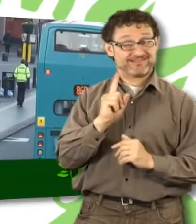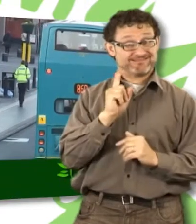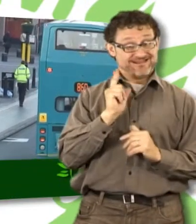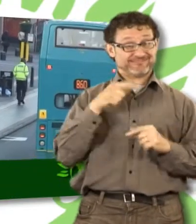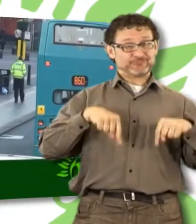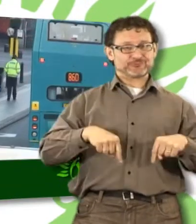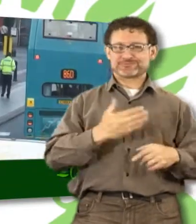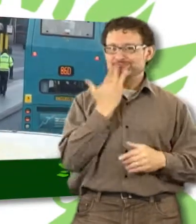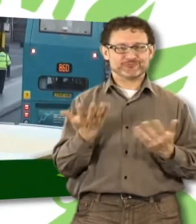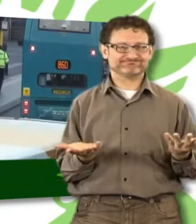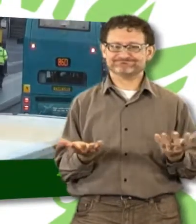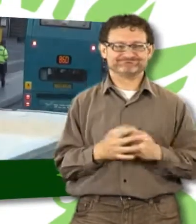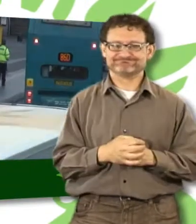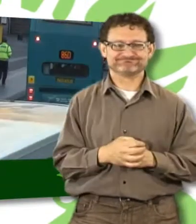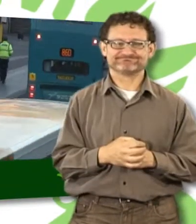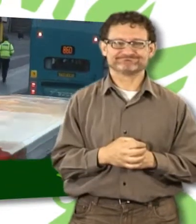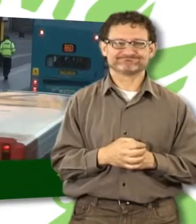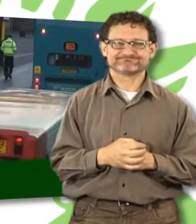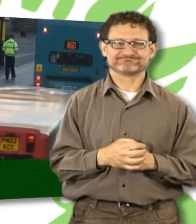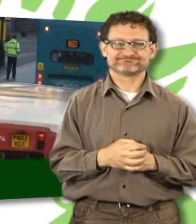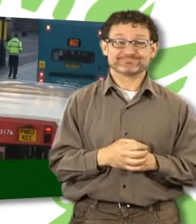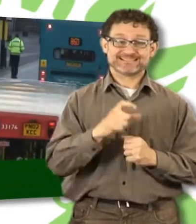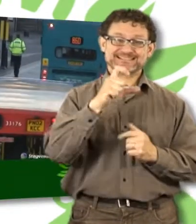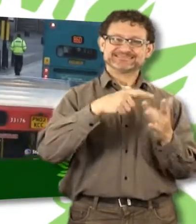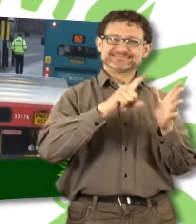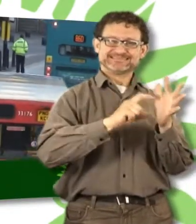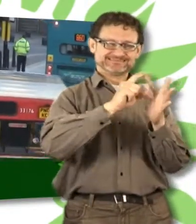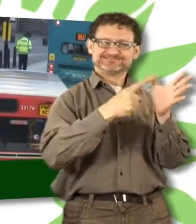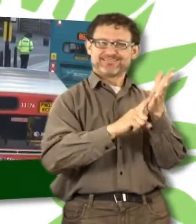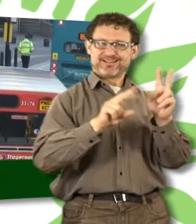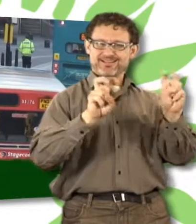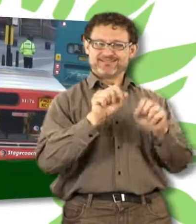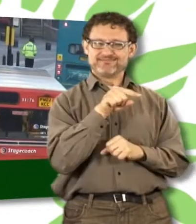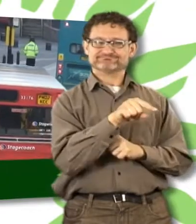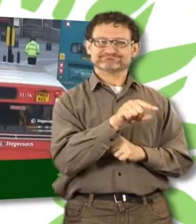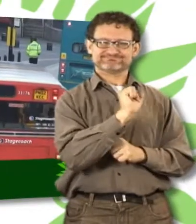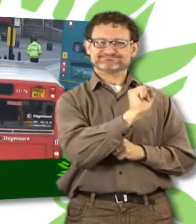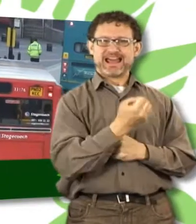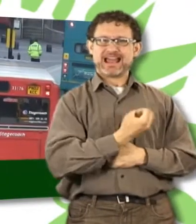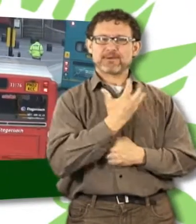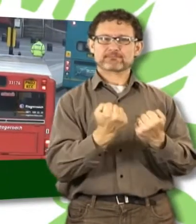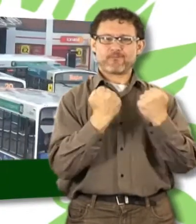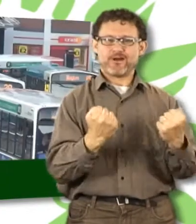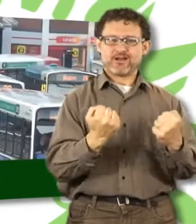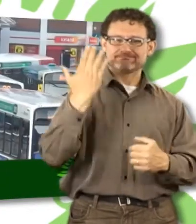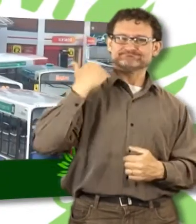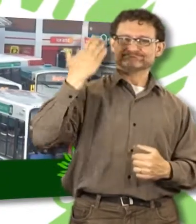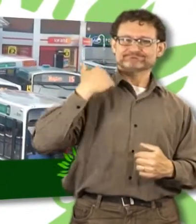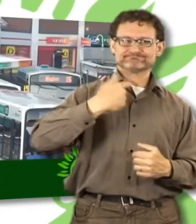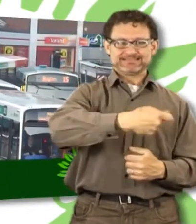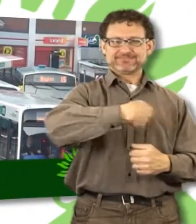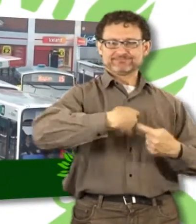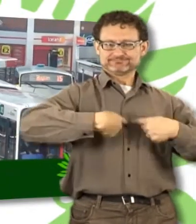mayor. Now in Liverpool, that's not the case. I would take part of the city